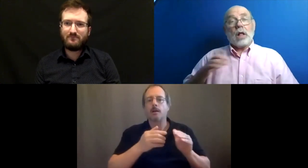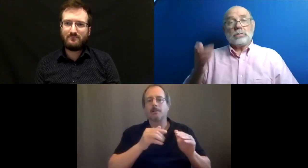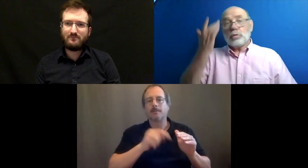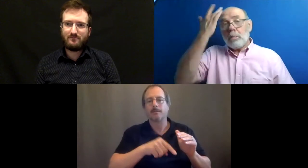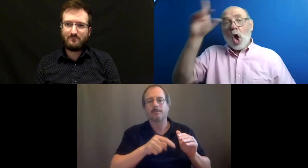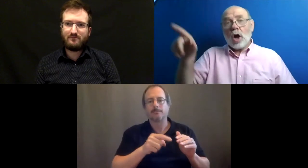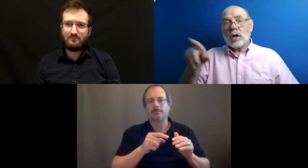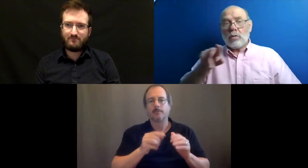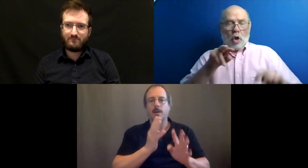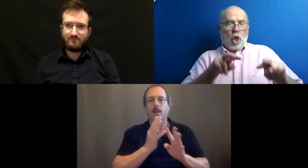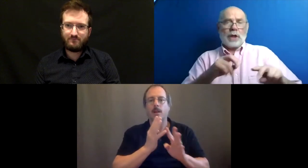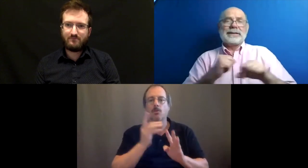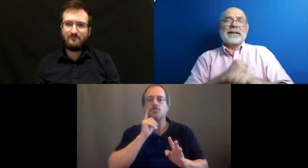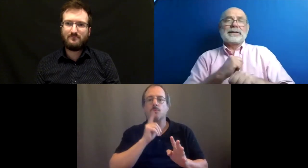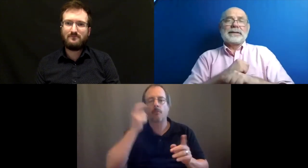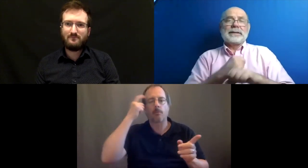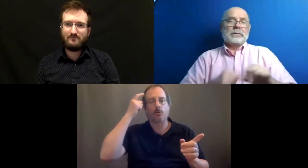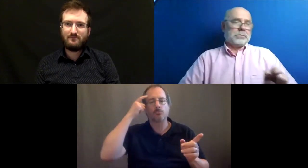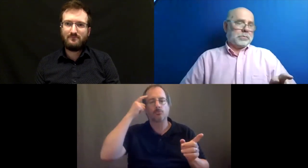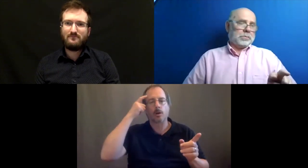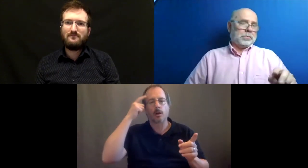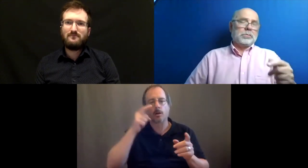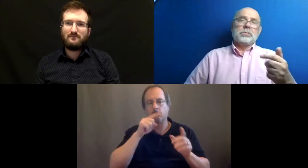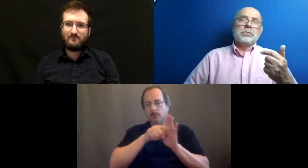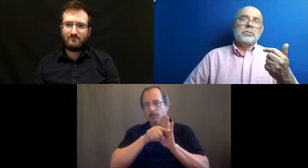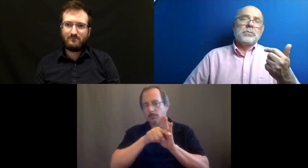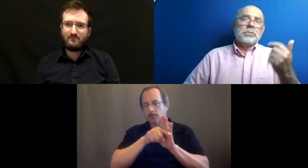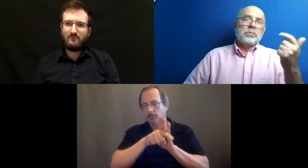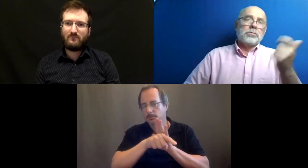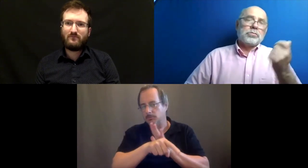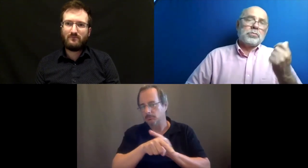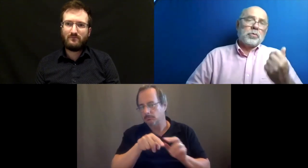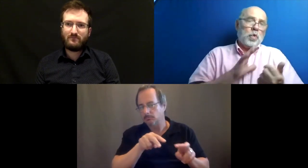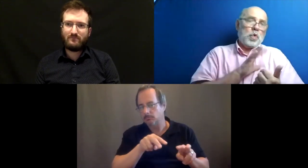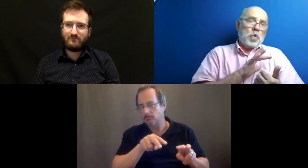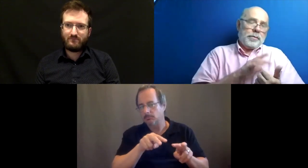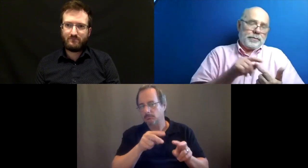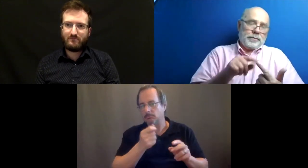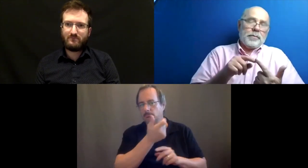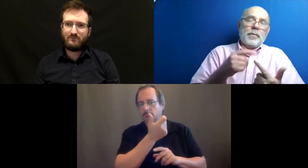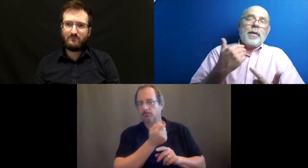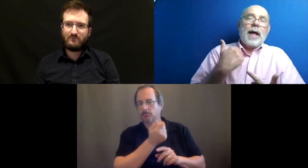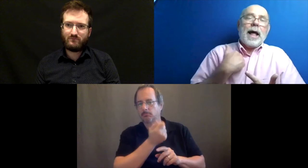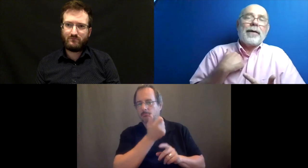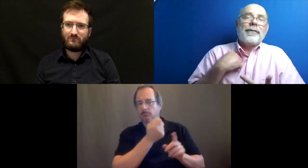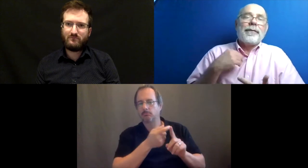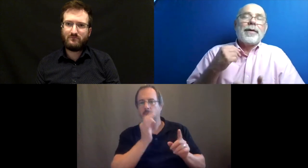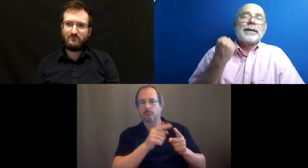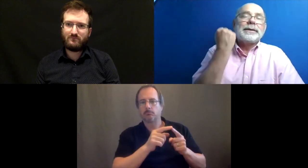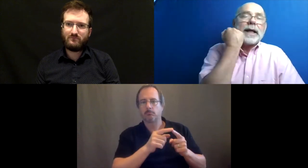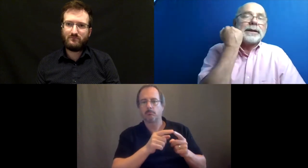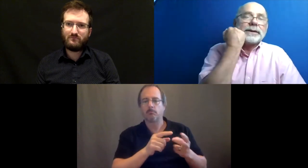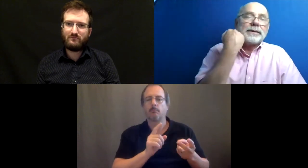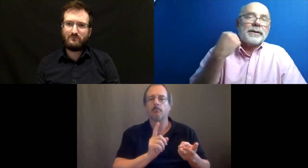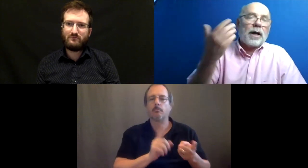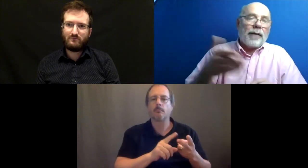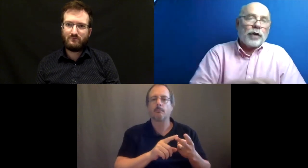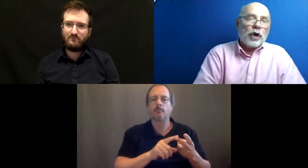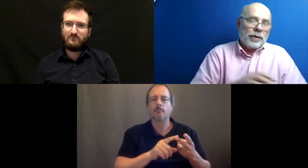to $15 an hour, right? Deaf individuals understand statistics. They know how much they'll make on income